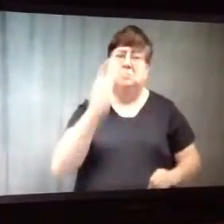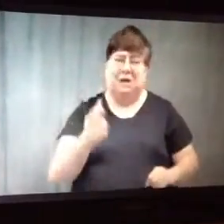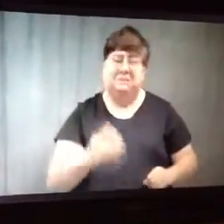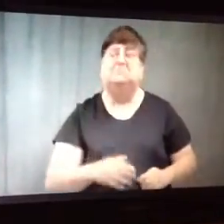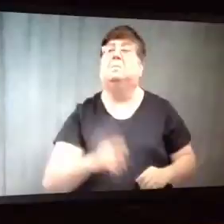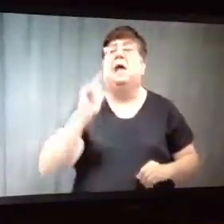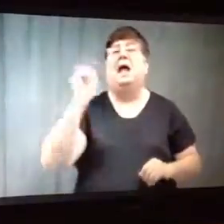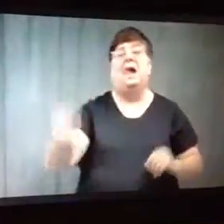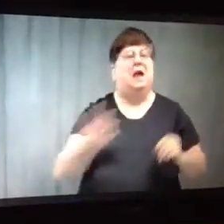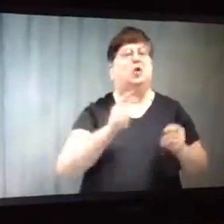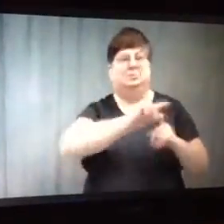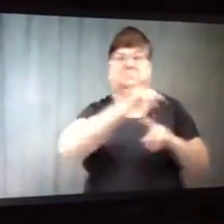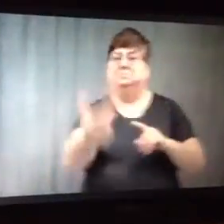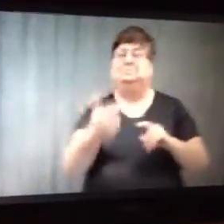fast.